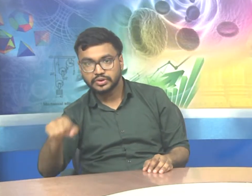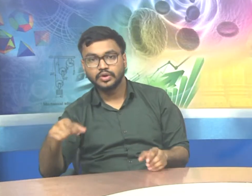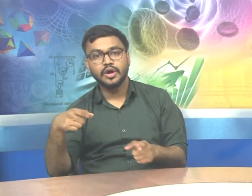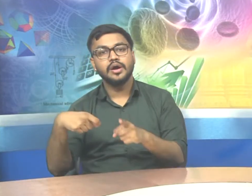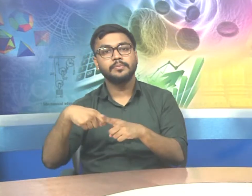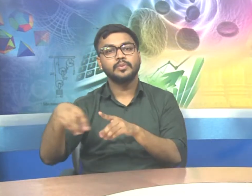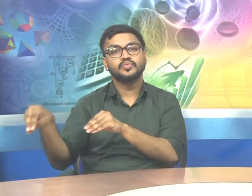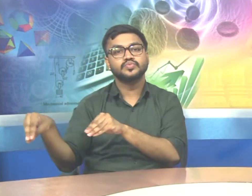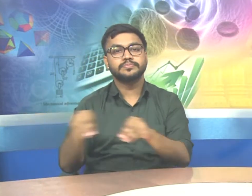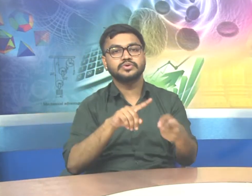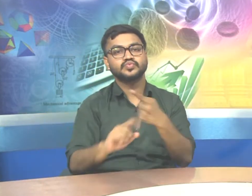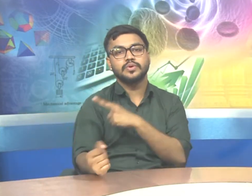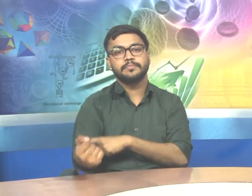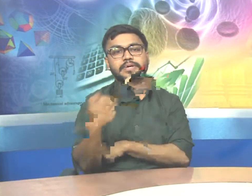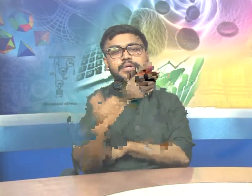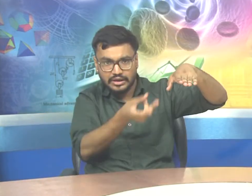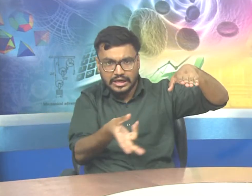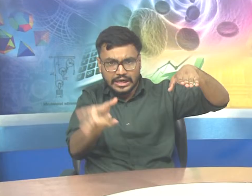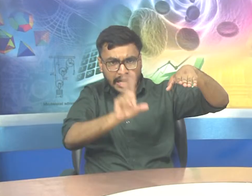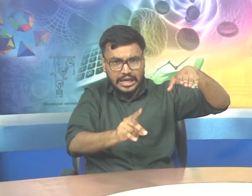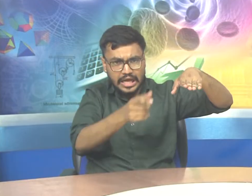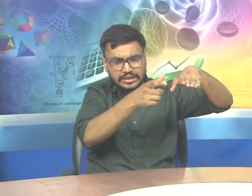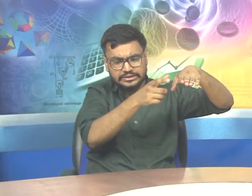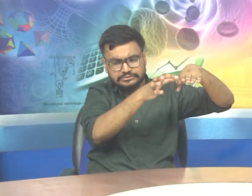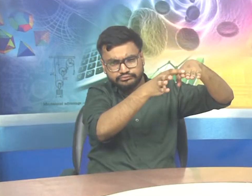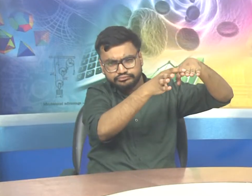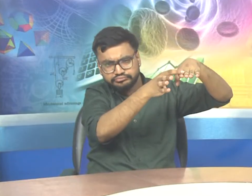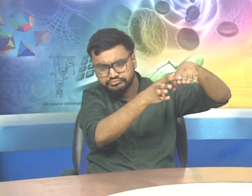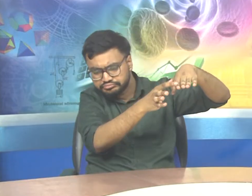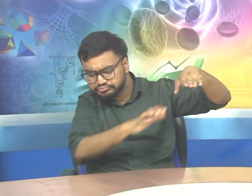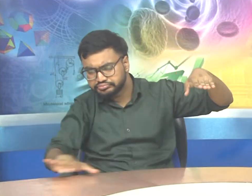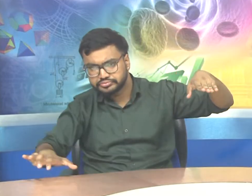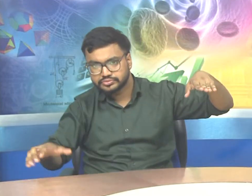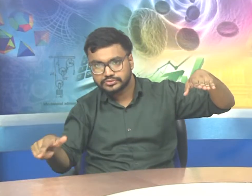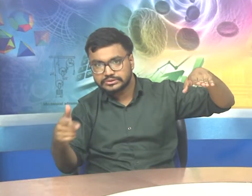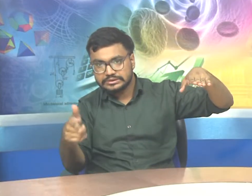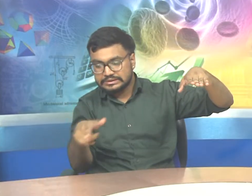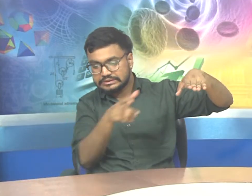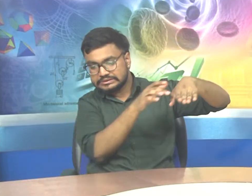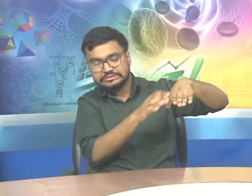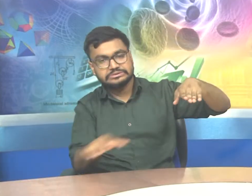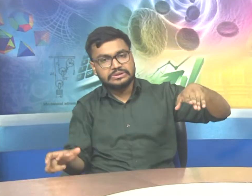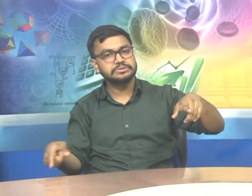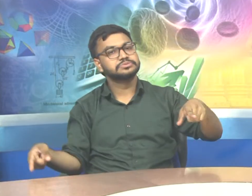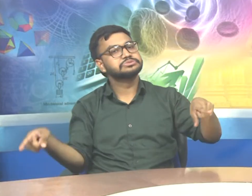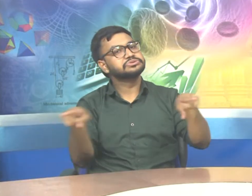The matchbox moves. Now place the matchbox at the same spot again.